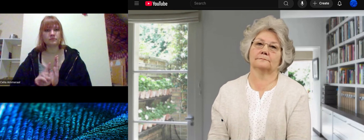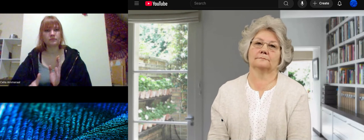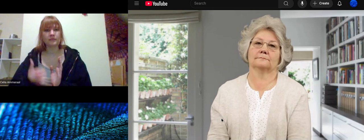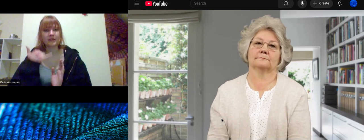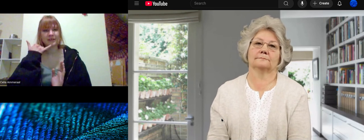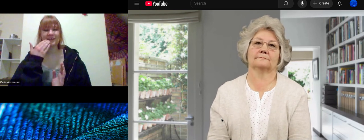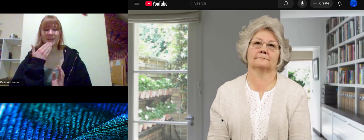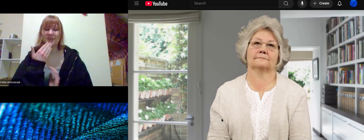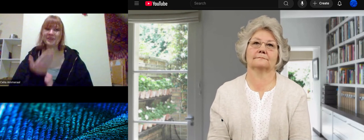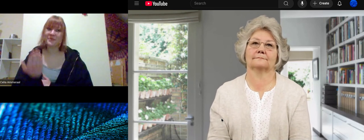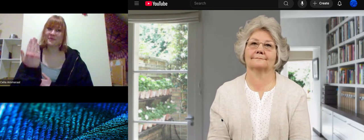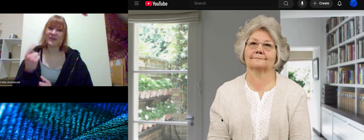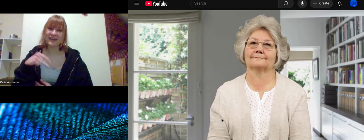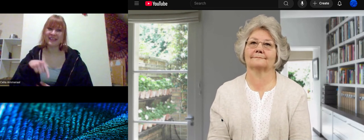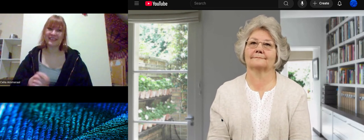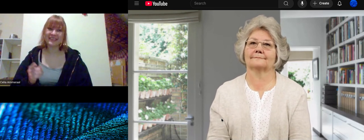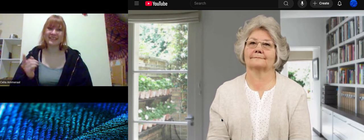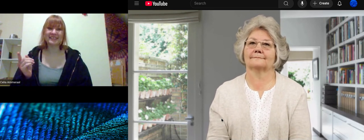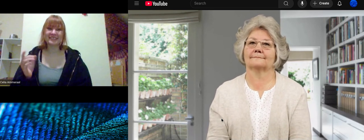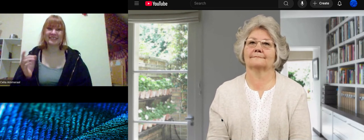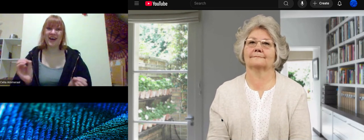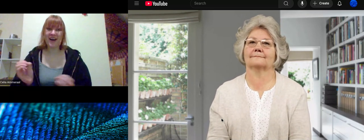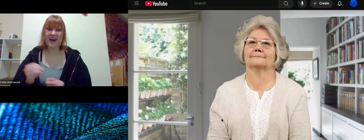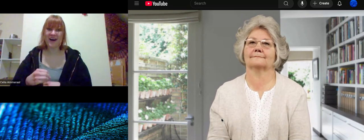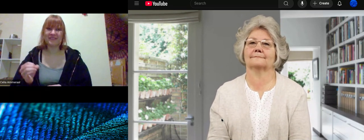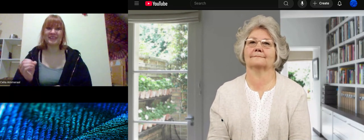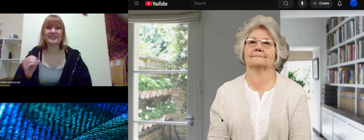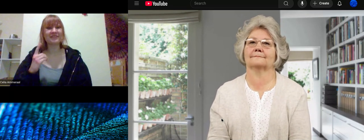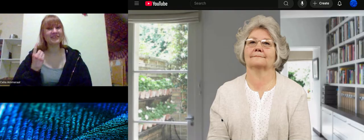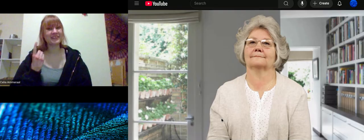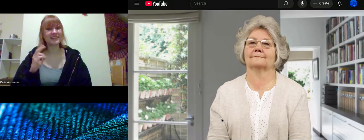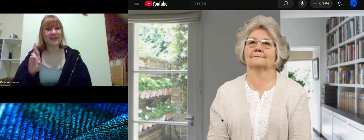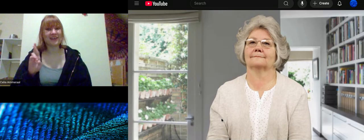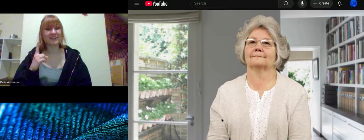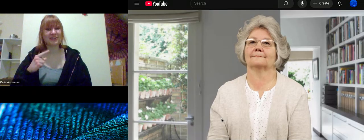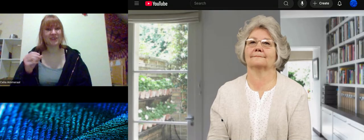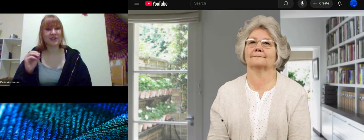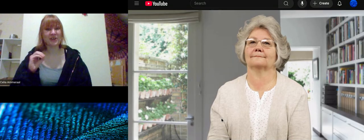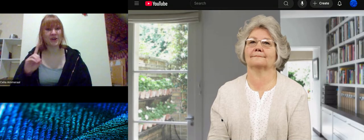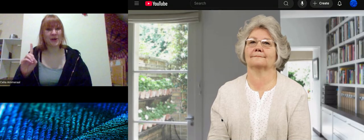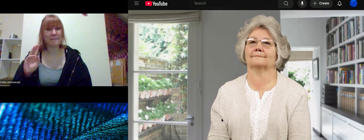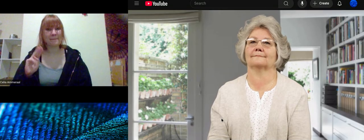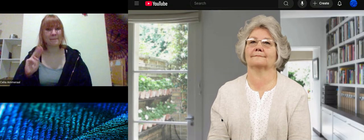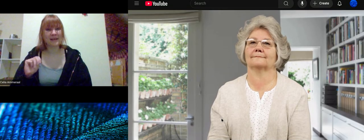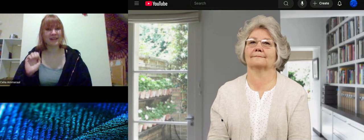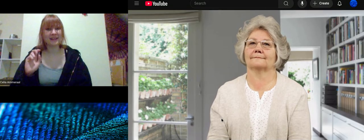Good morning, this is Dr. Goodman's office. This is Teddy speaking. How may I help you?